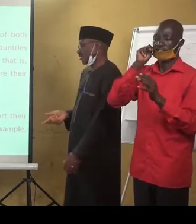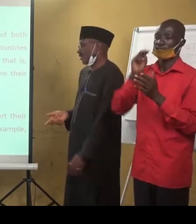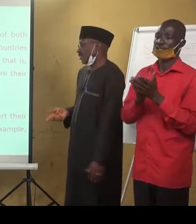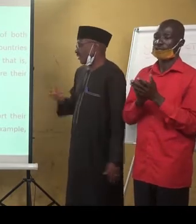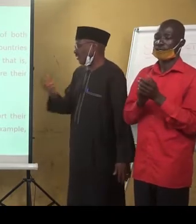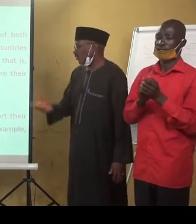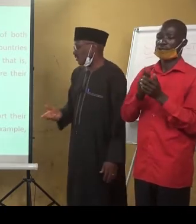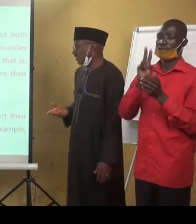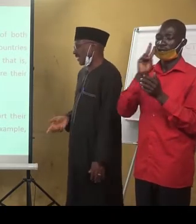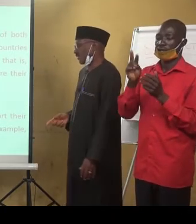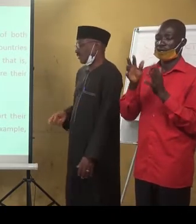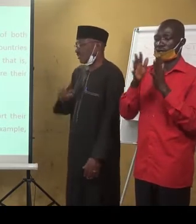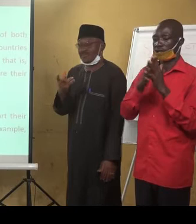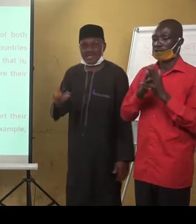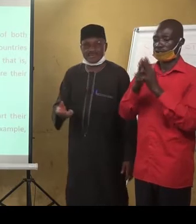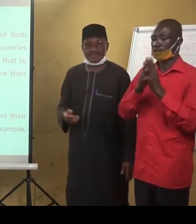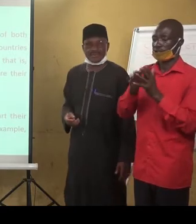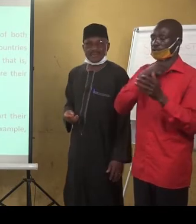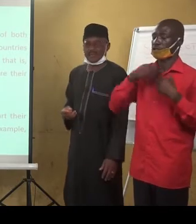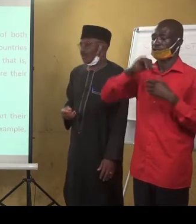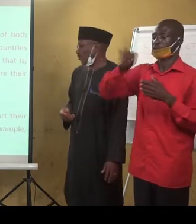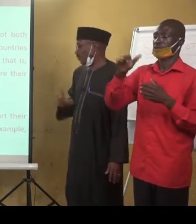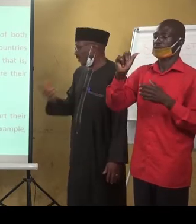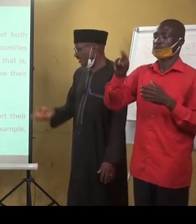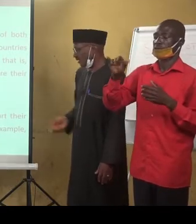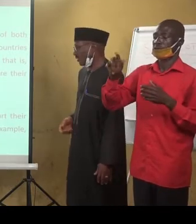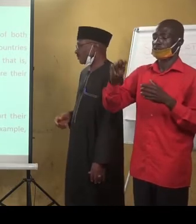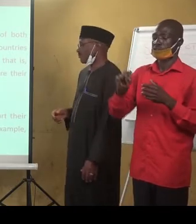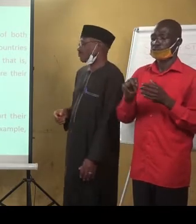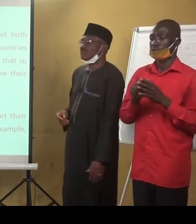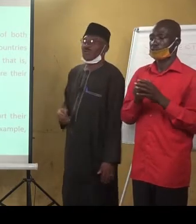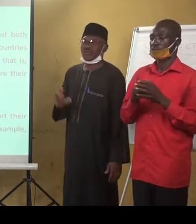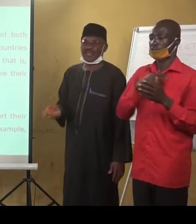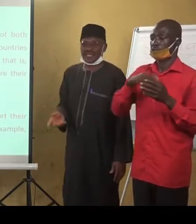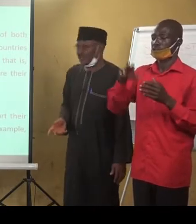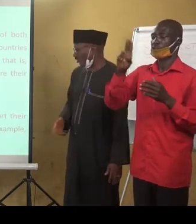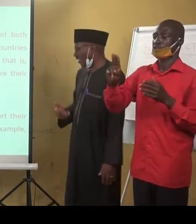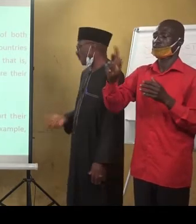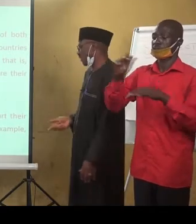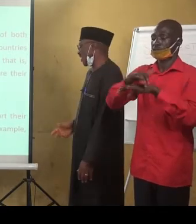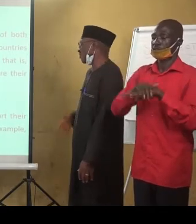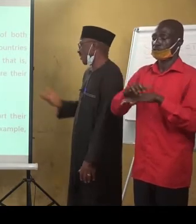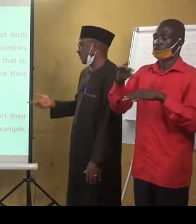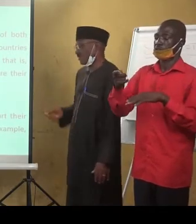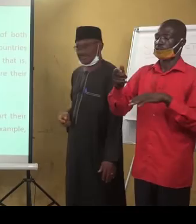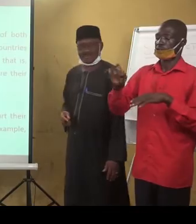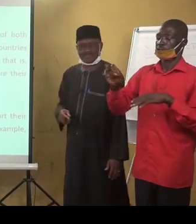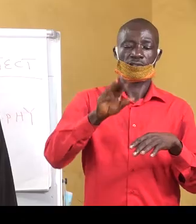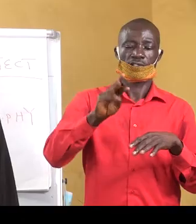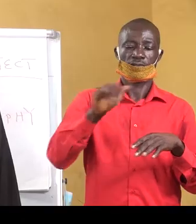countries, like countries like Japan, USA, UK, Germany, and